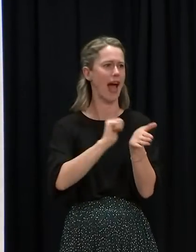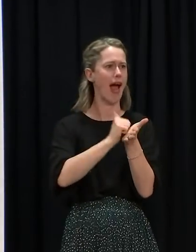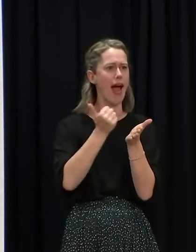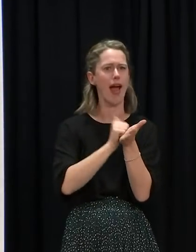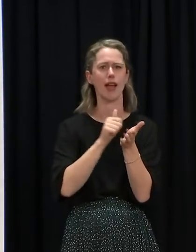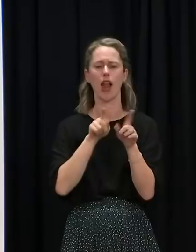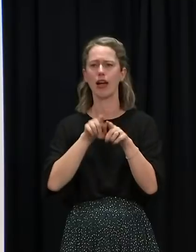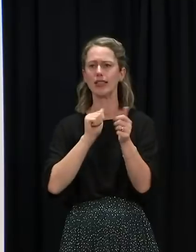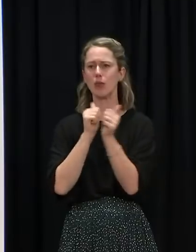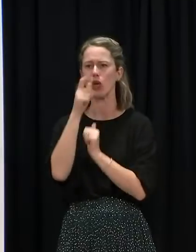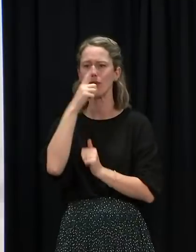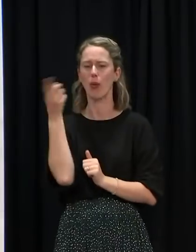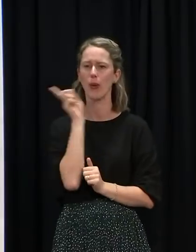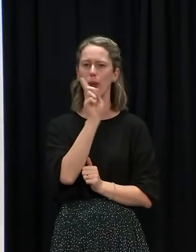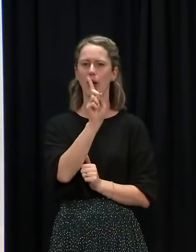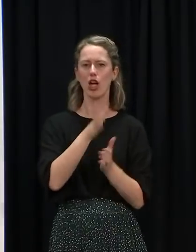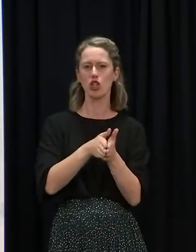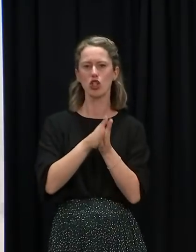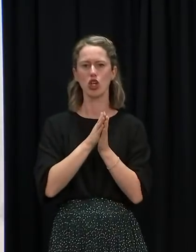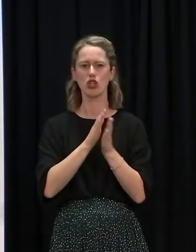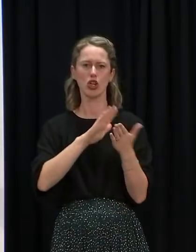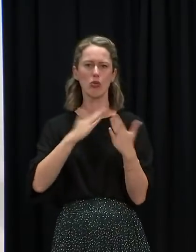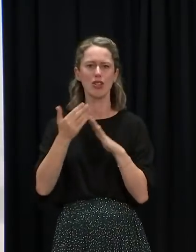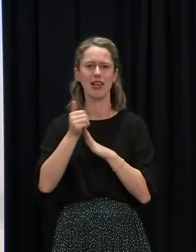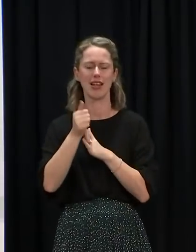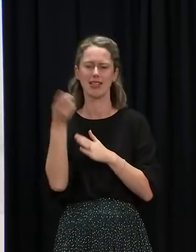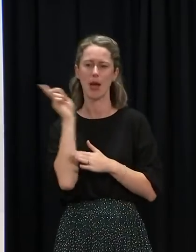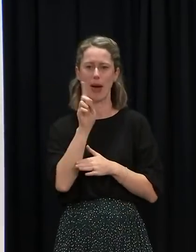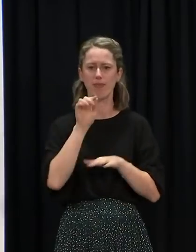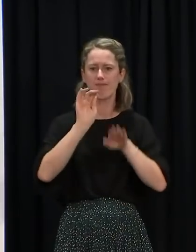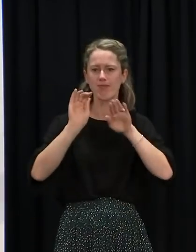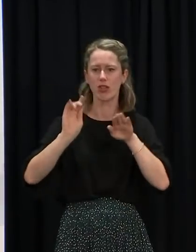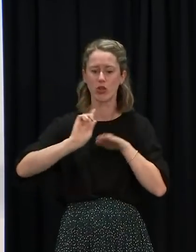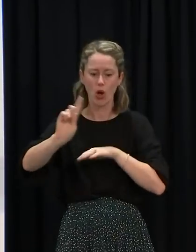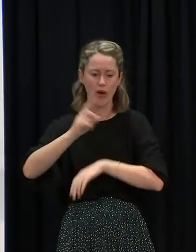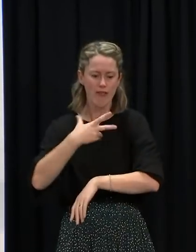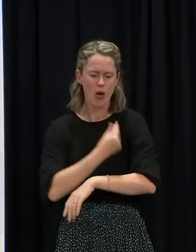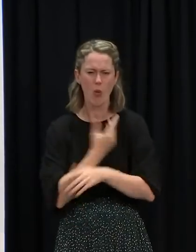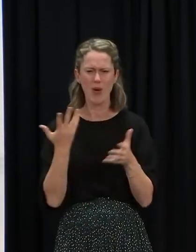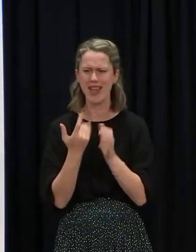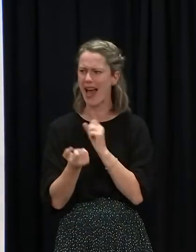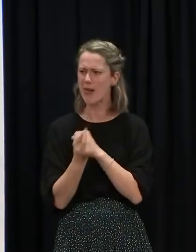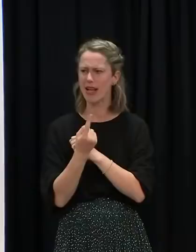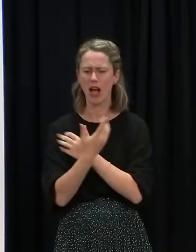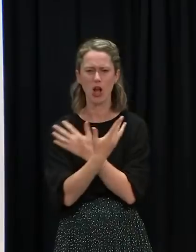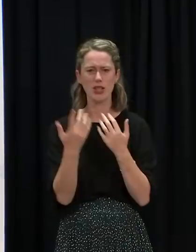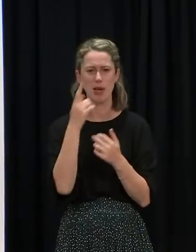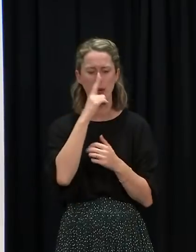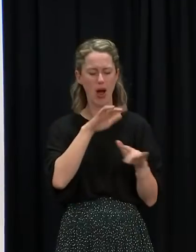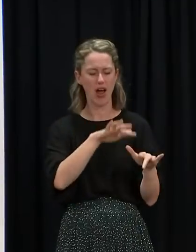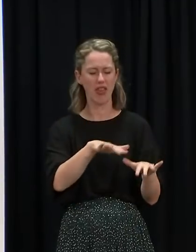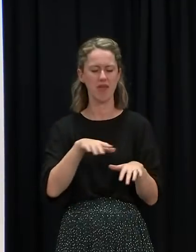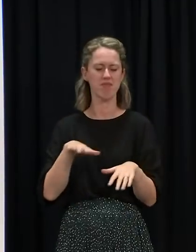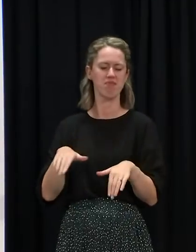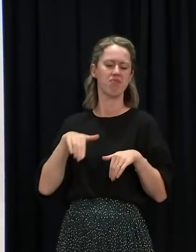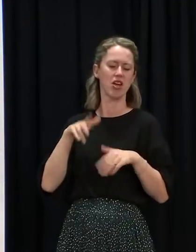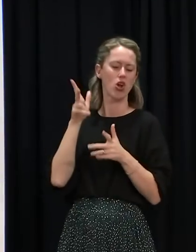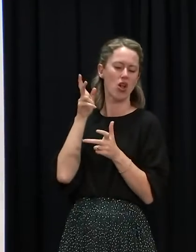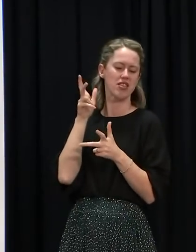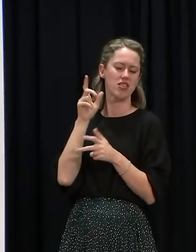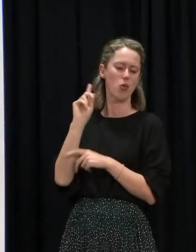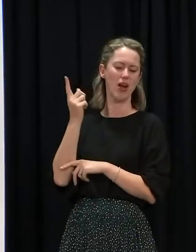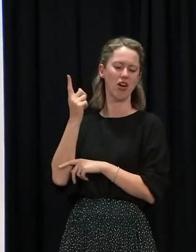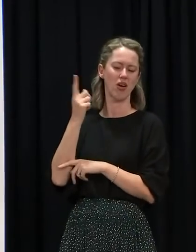sports people, community leaders, church leaders, encouraging people to go out and get vaccinated? Because there's a whole bunch of people who aren't listening to the